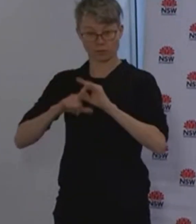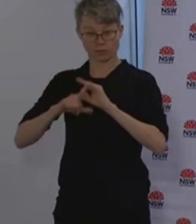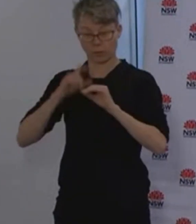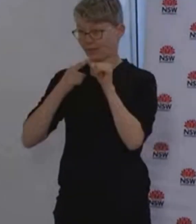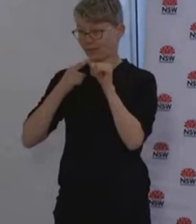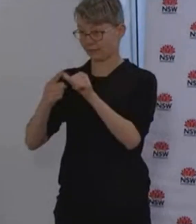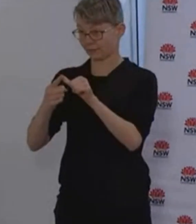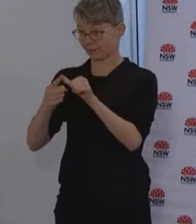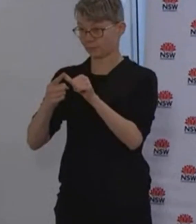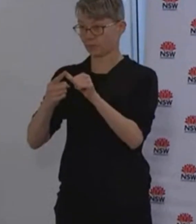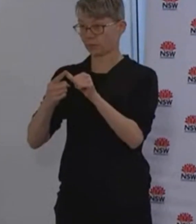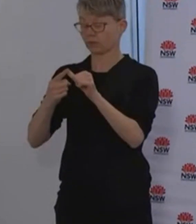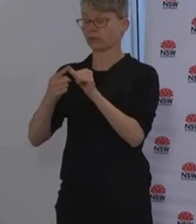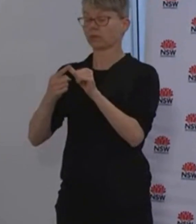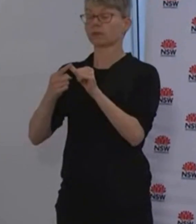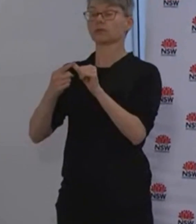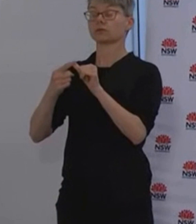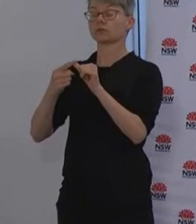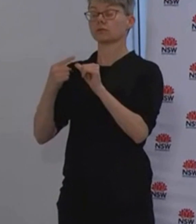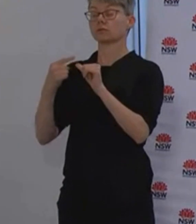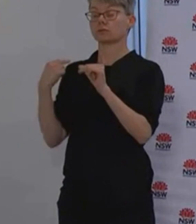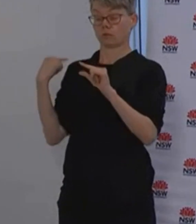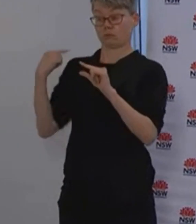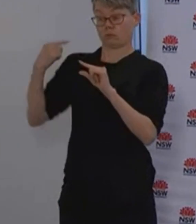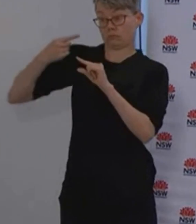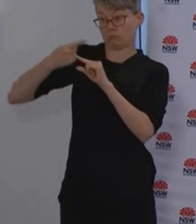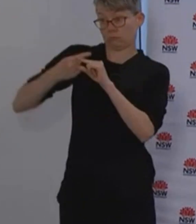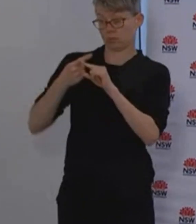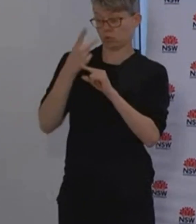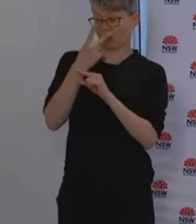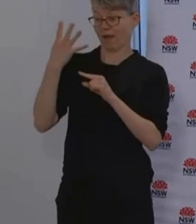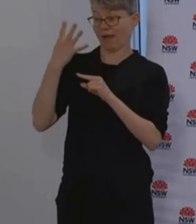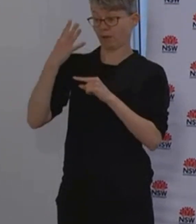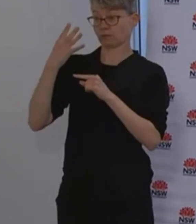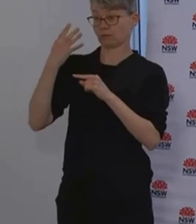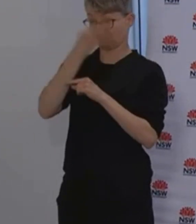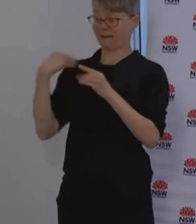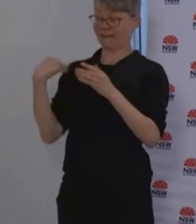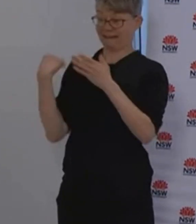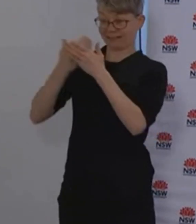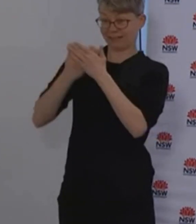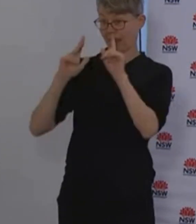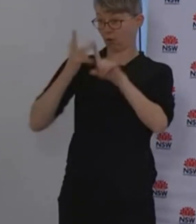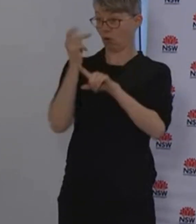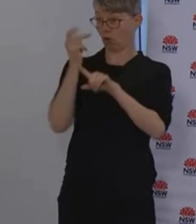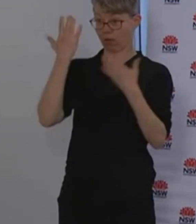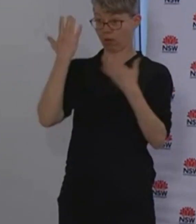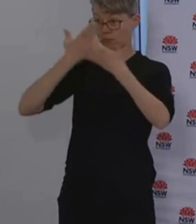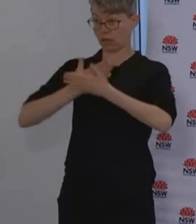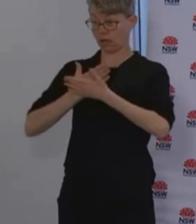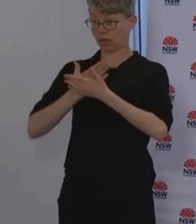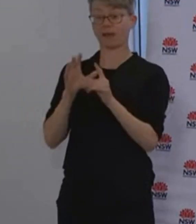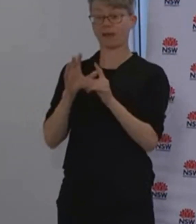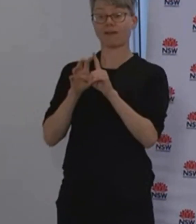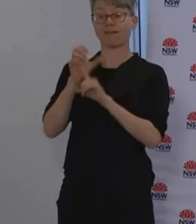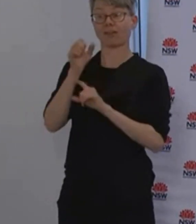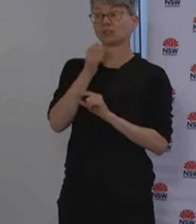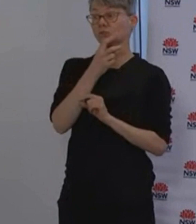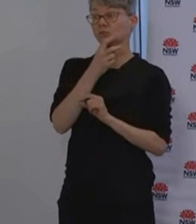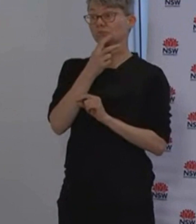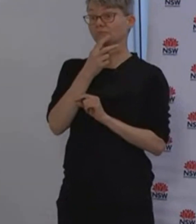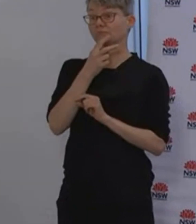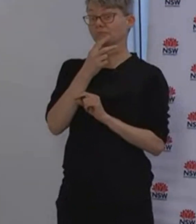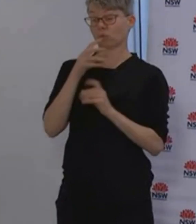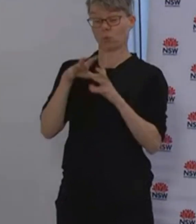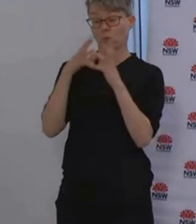there were 14 new cases of COVID-19 were diagnosed in the 24 hours to 8 p.m. last night, bringing the total